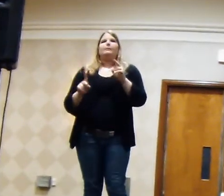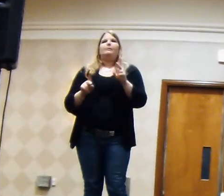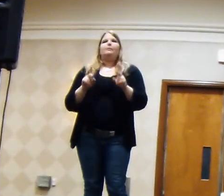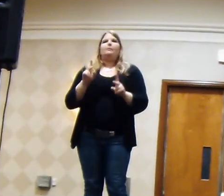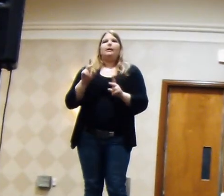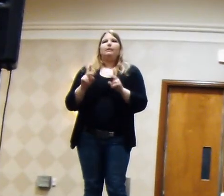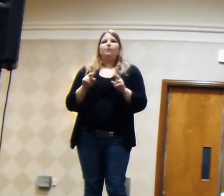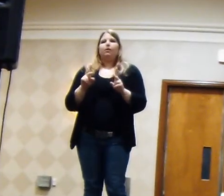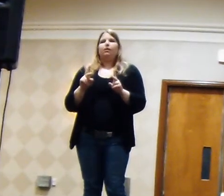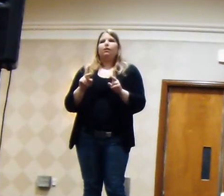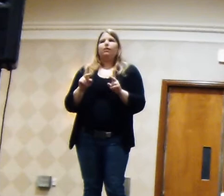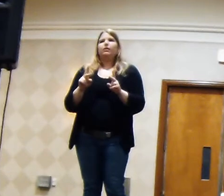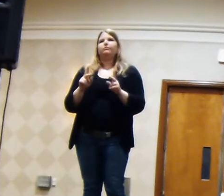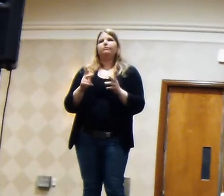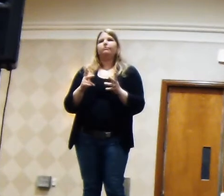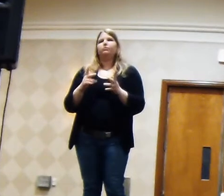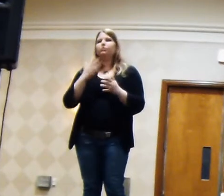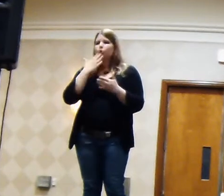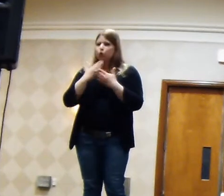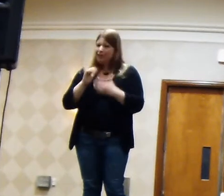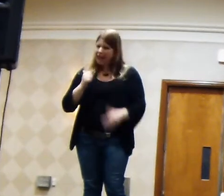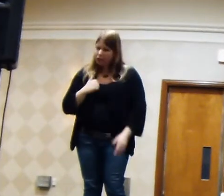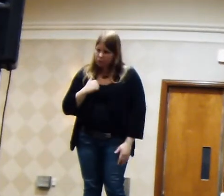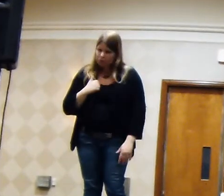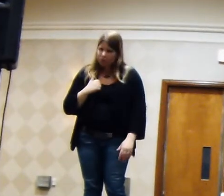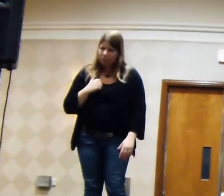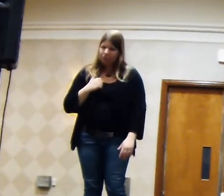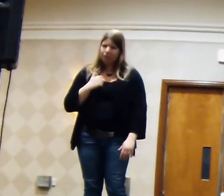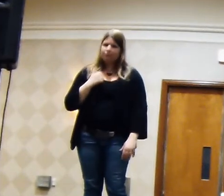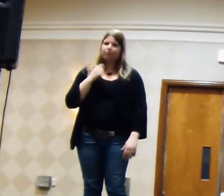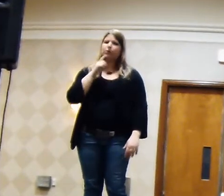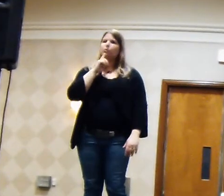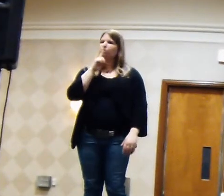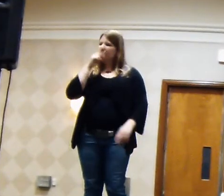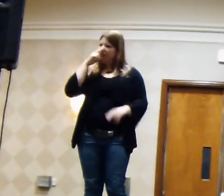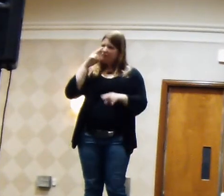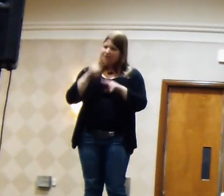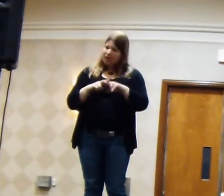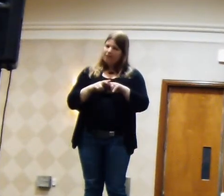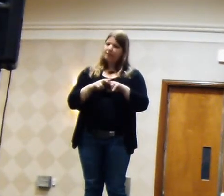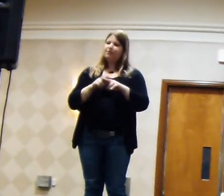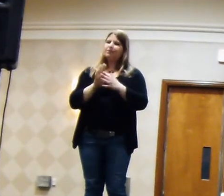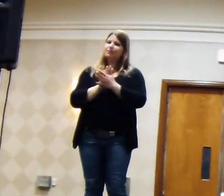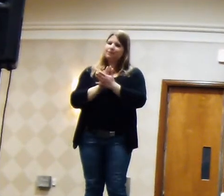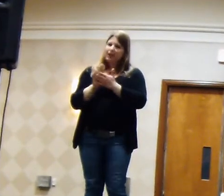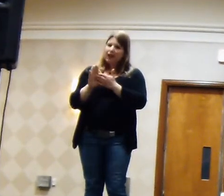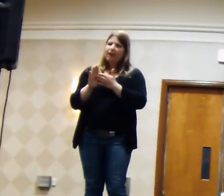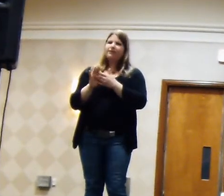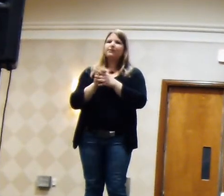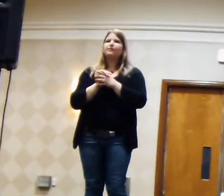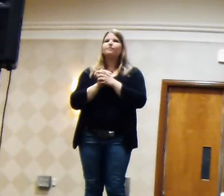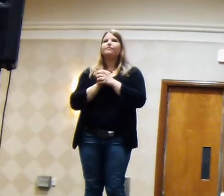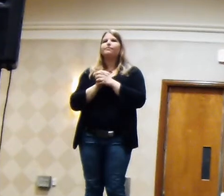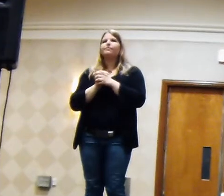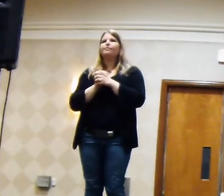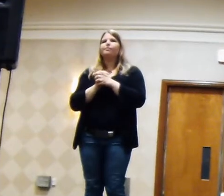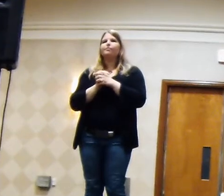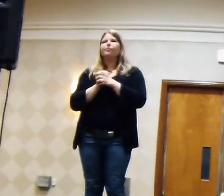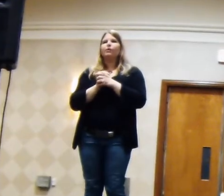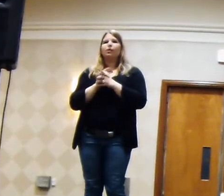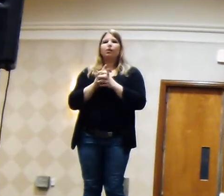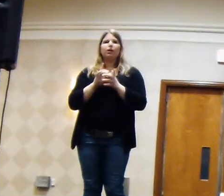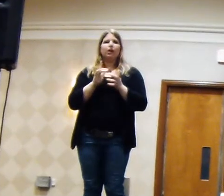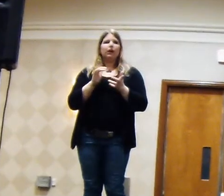really good attitude and are really, really fun and kind. You know, I immediately don't like an actor that's